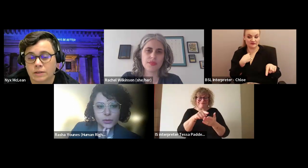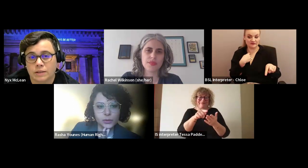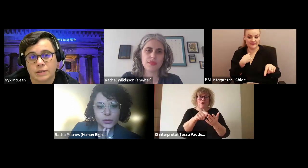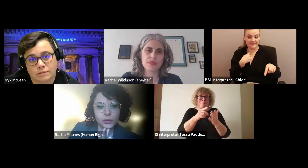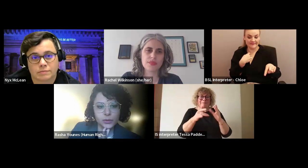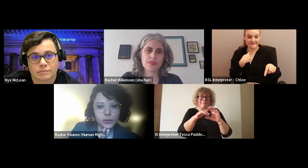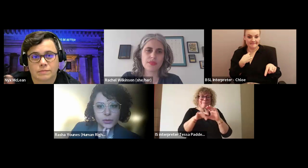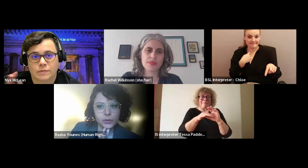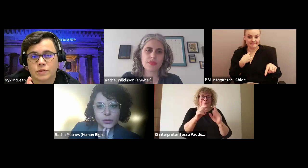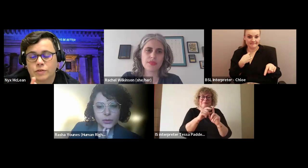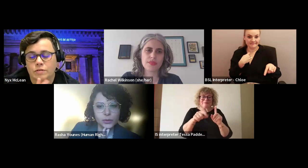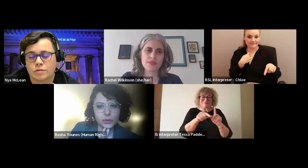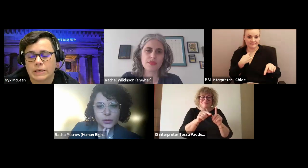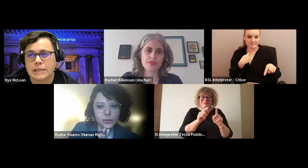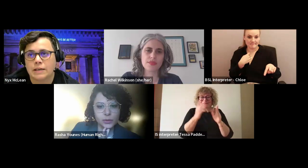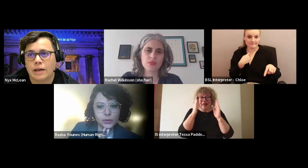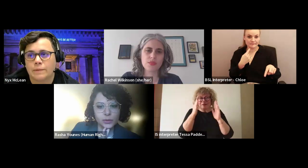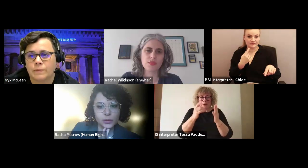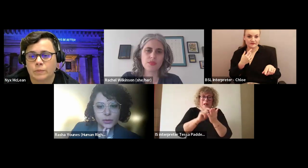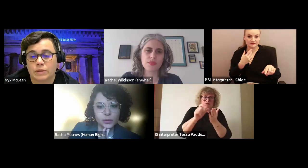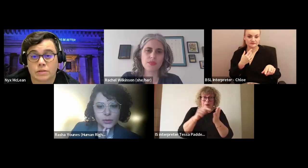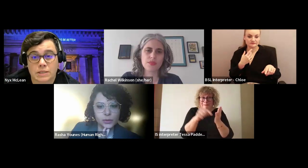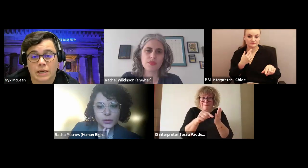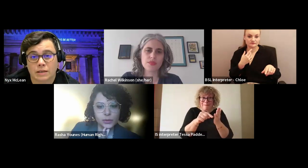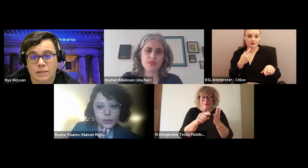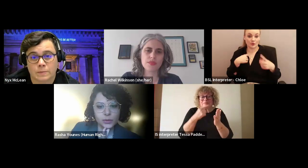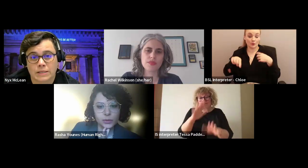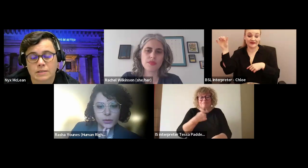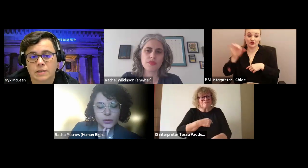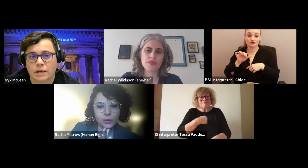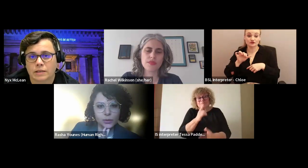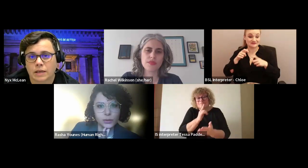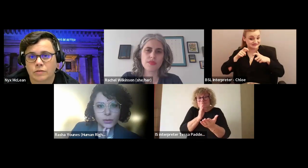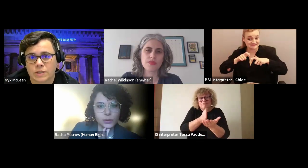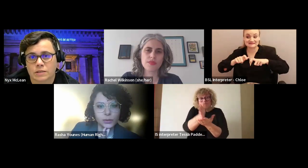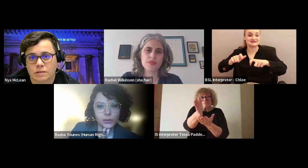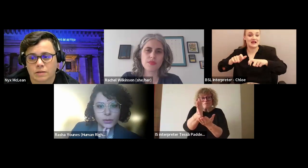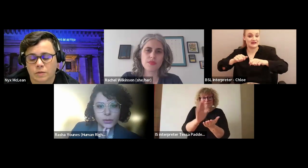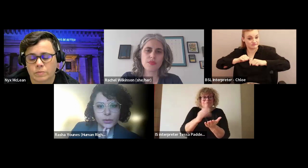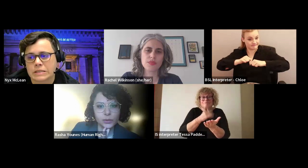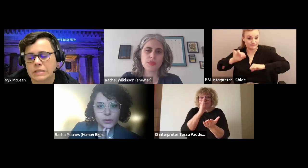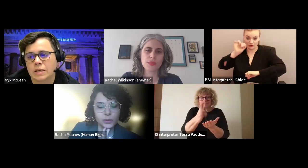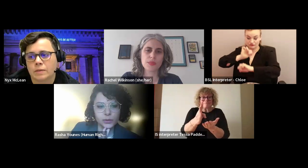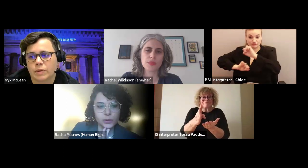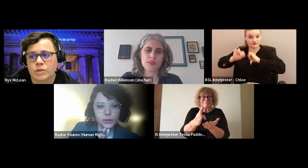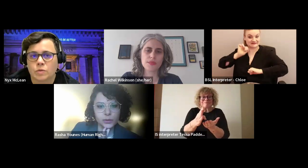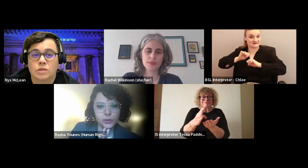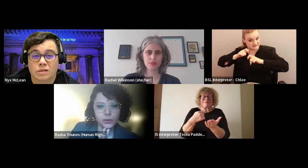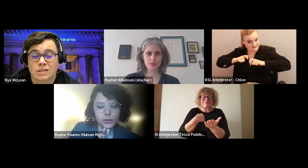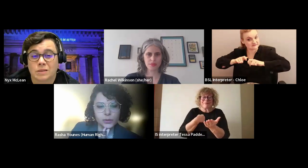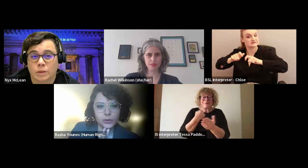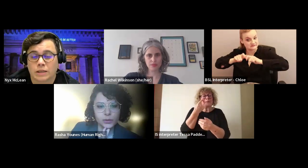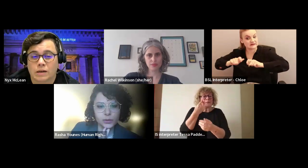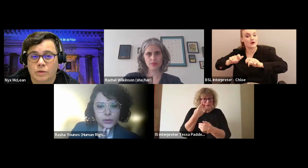Twitter shifted dramatically, that we should stay in spaces and resist in those spaces, but we should